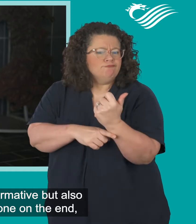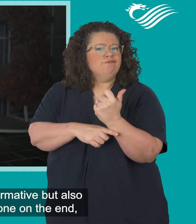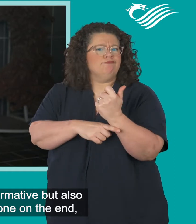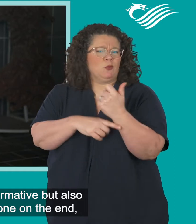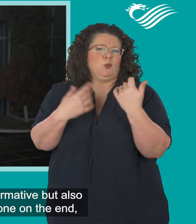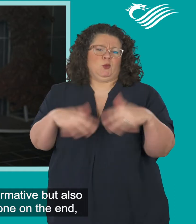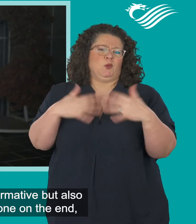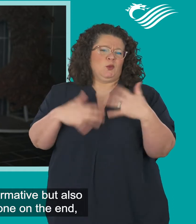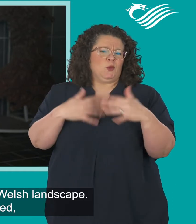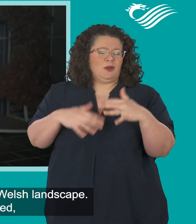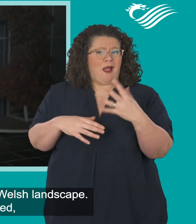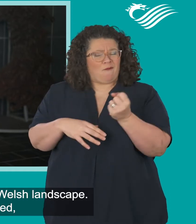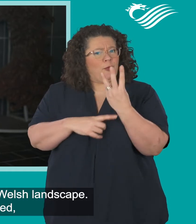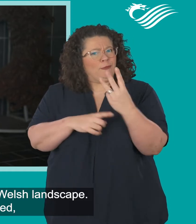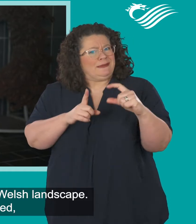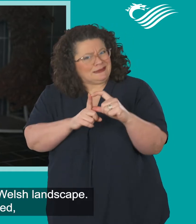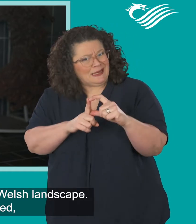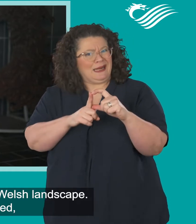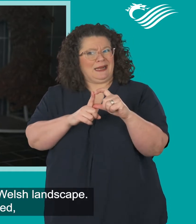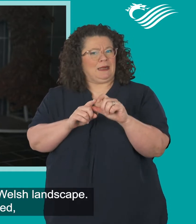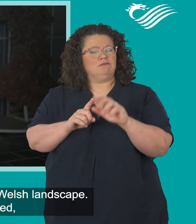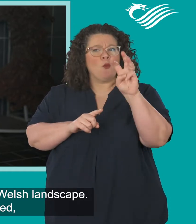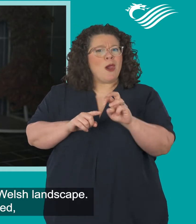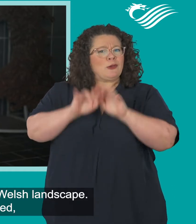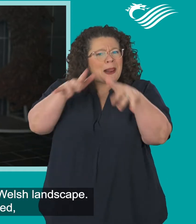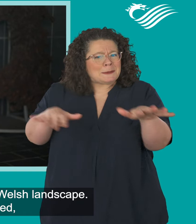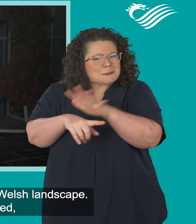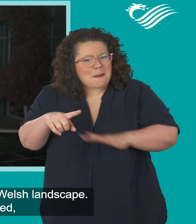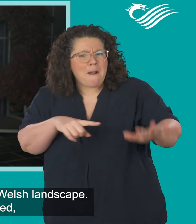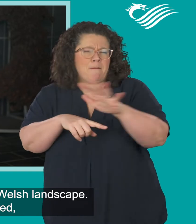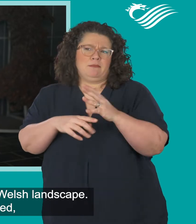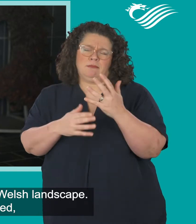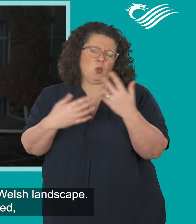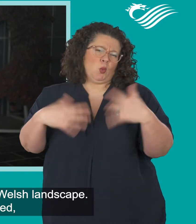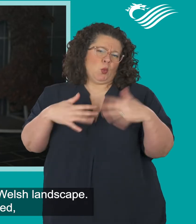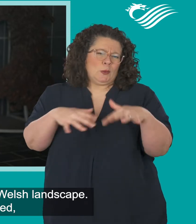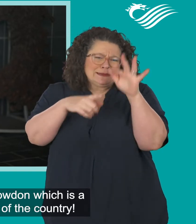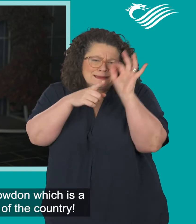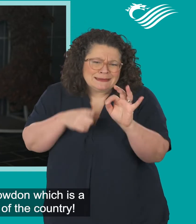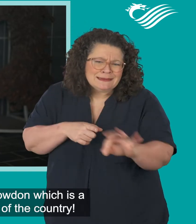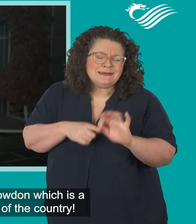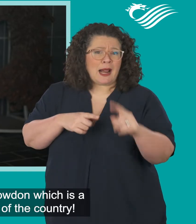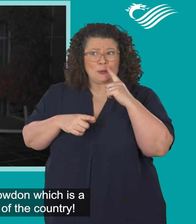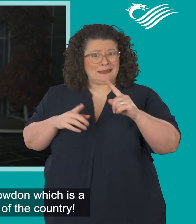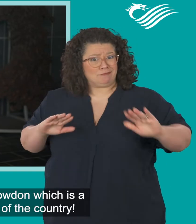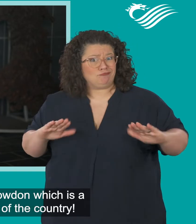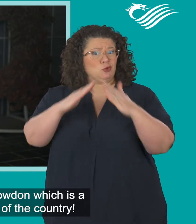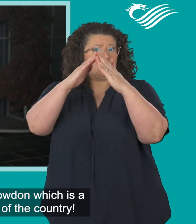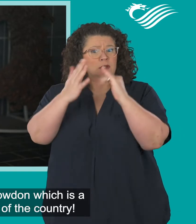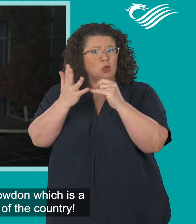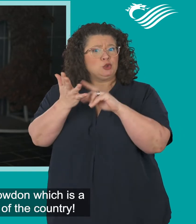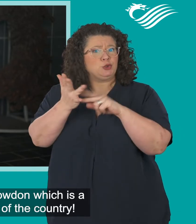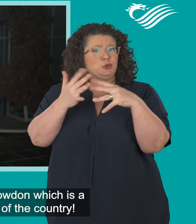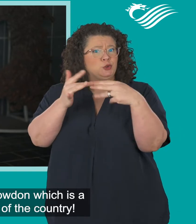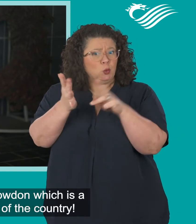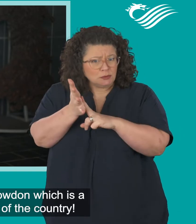especially this one on the end, which is a 3D model of the Welsh landscape. It's very detailed, up to the summit of Snowdon, which is a